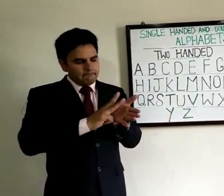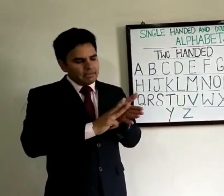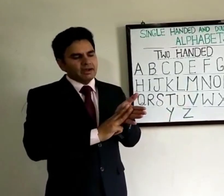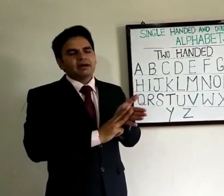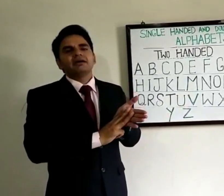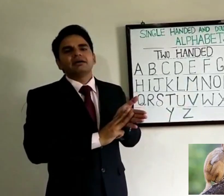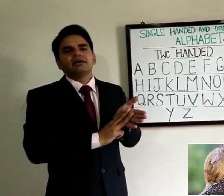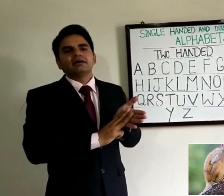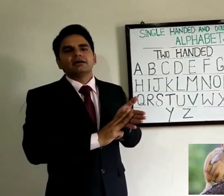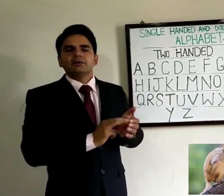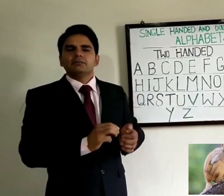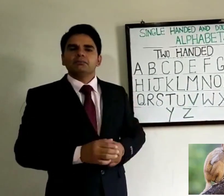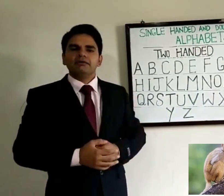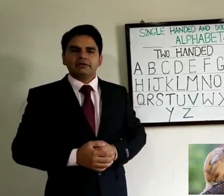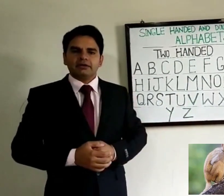Ma. Ma for